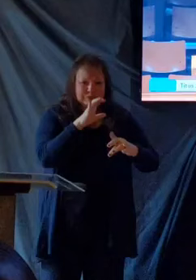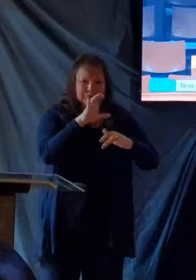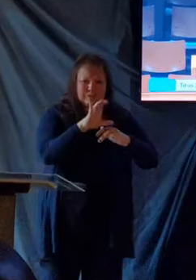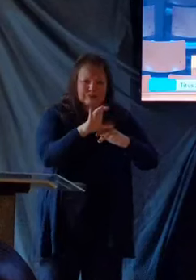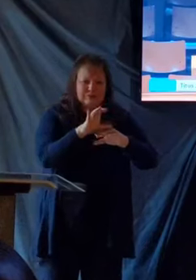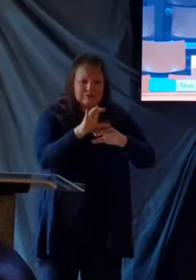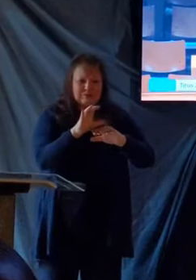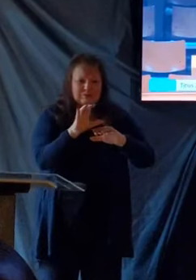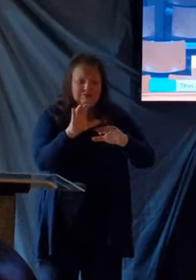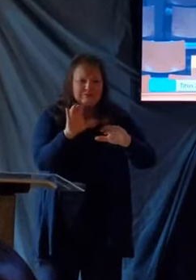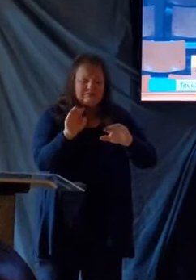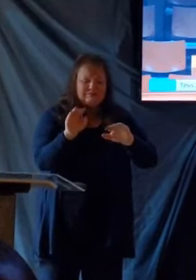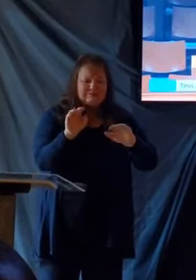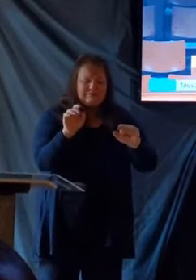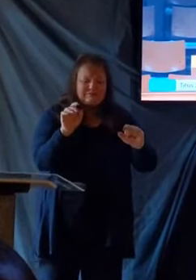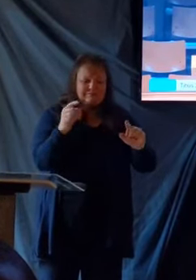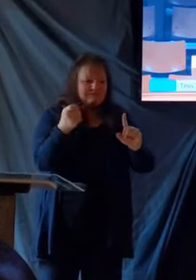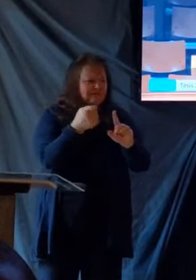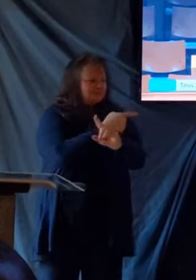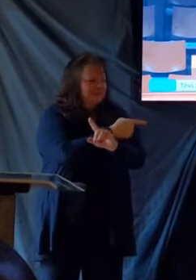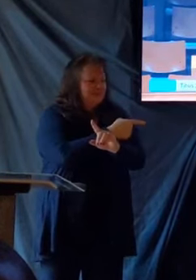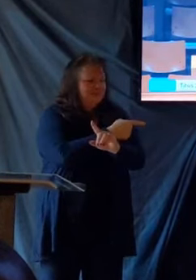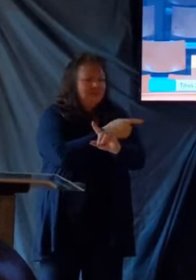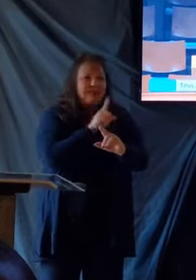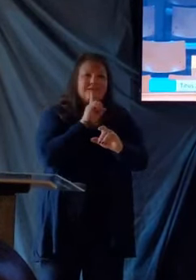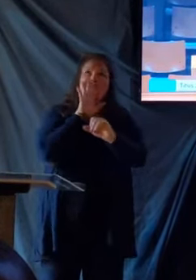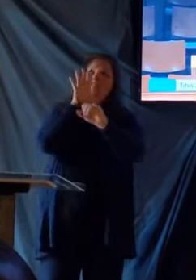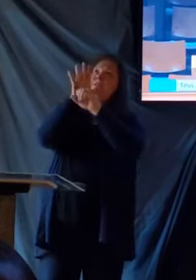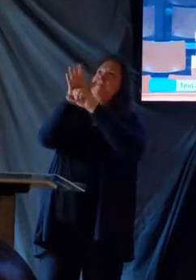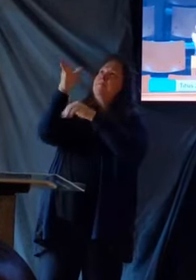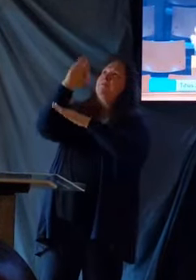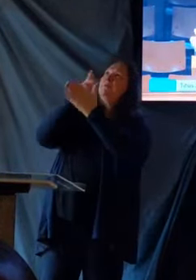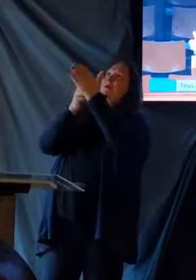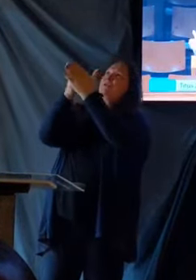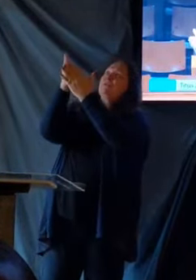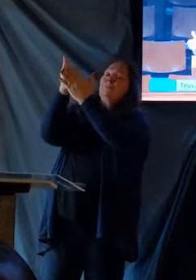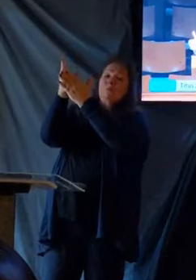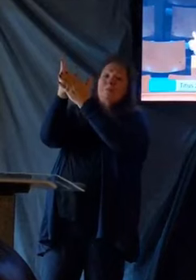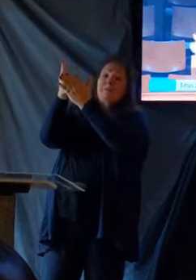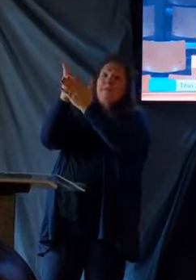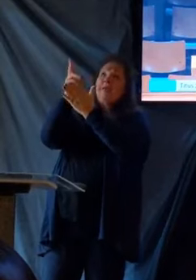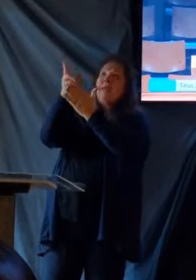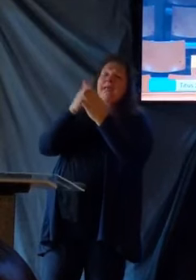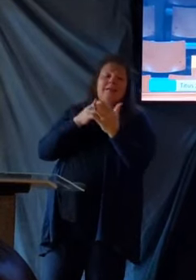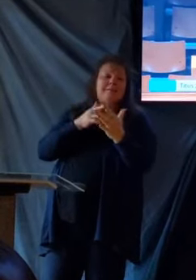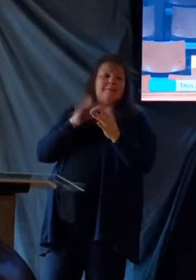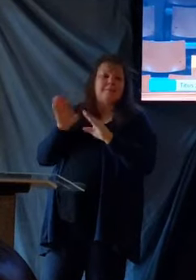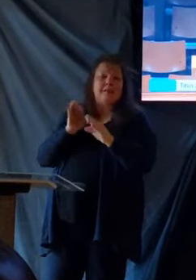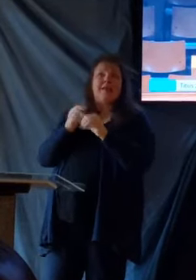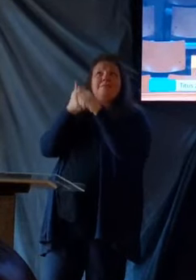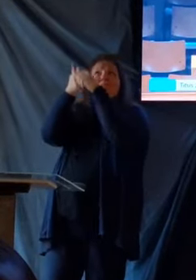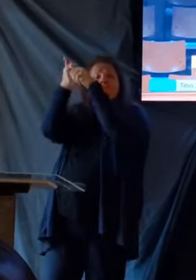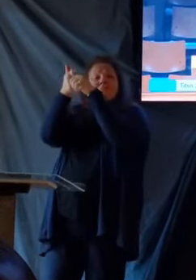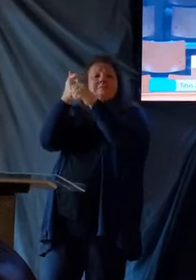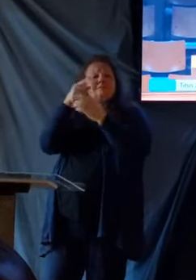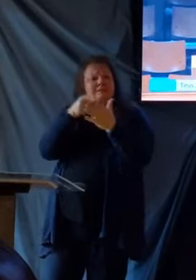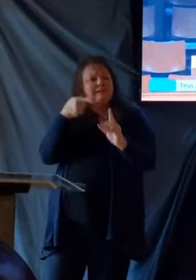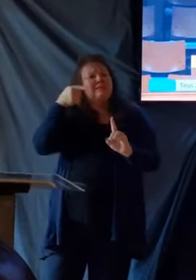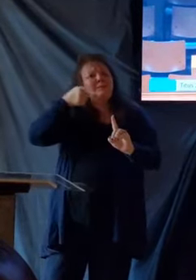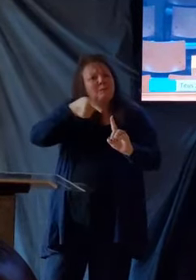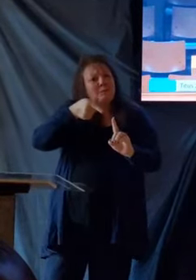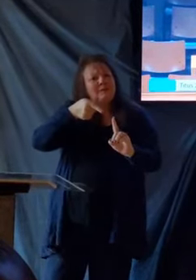being moved off of its commitment to God's truth and the godliness that comes from that. That's what he's talking about